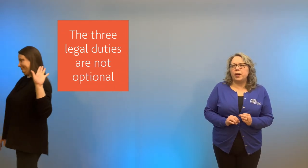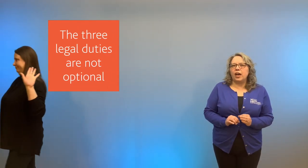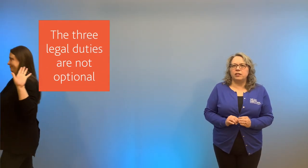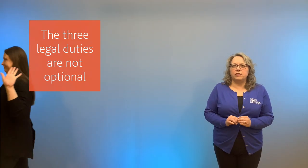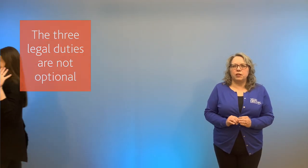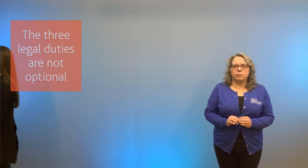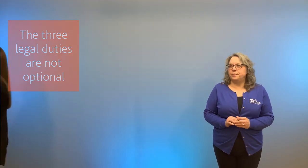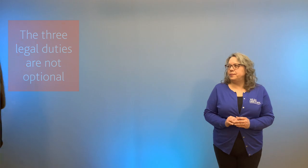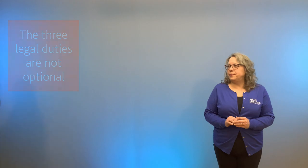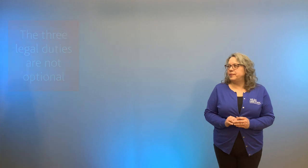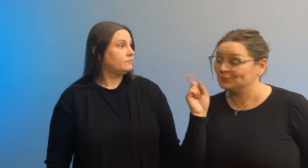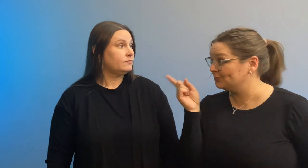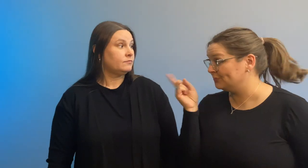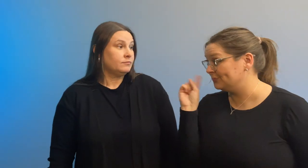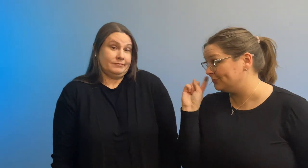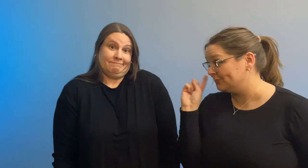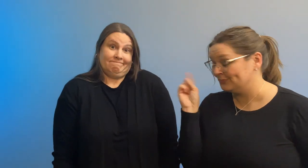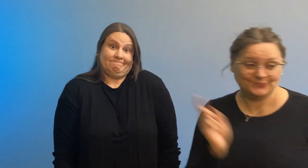nope out of them.